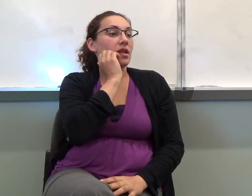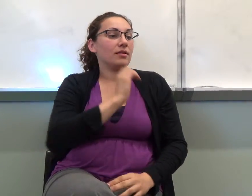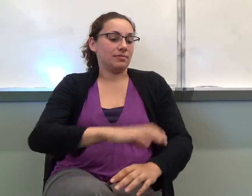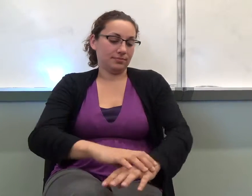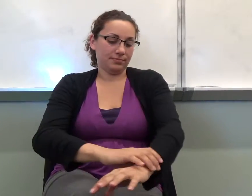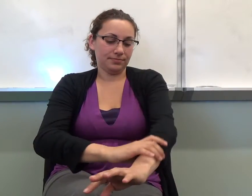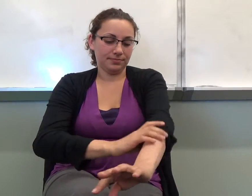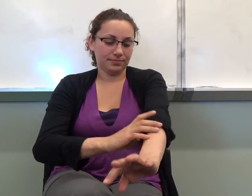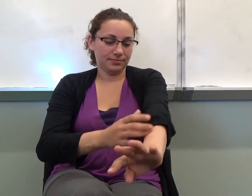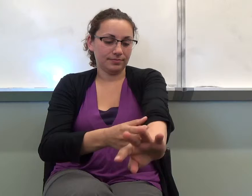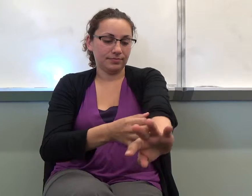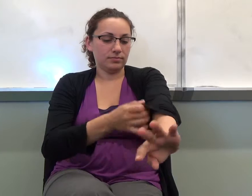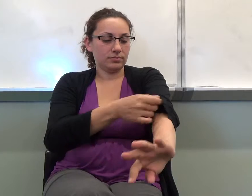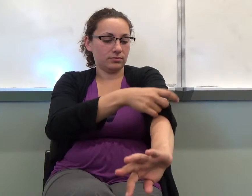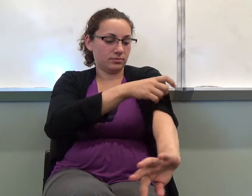You got any more on your paper?